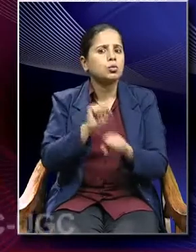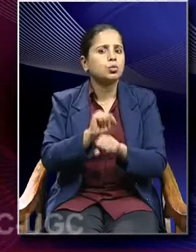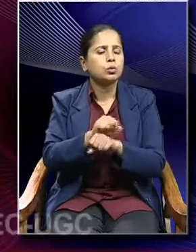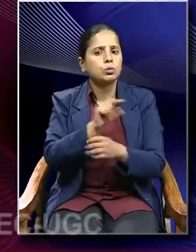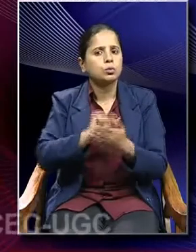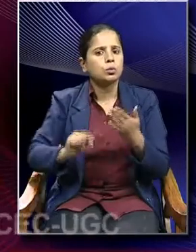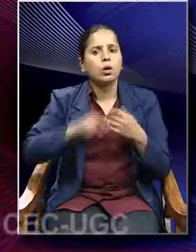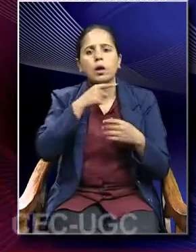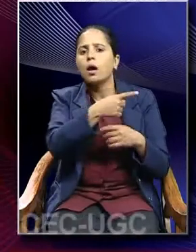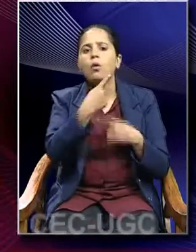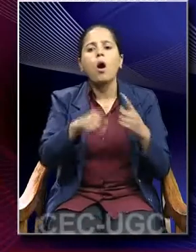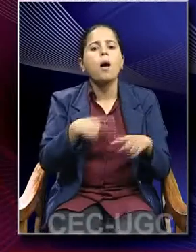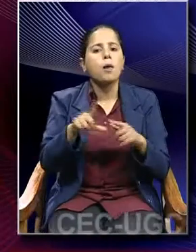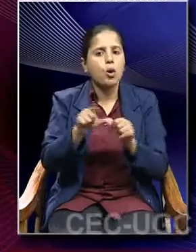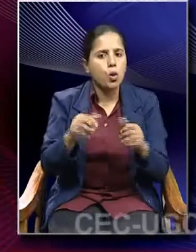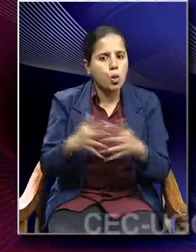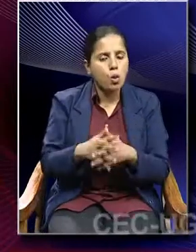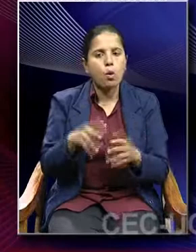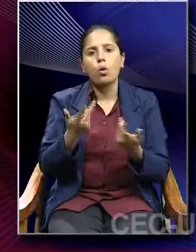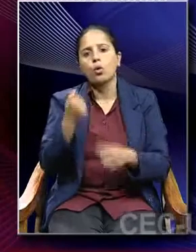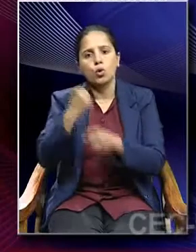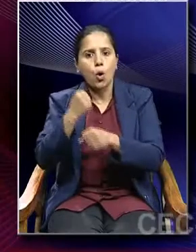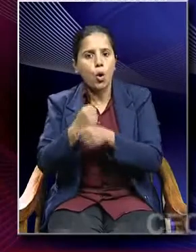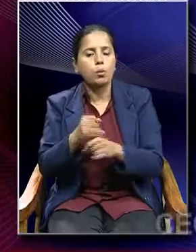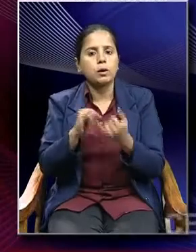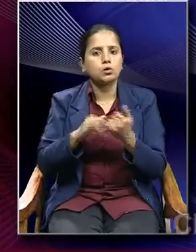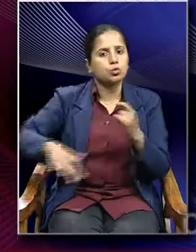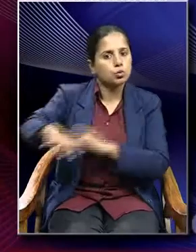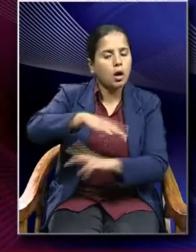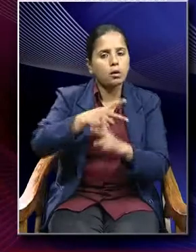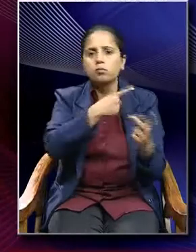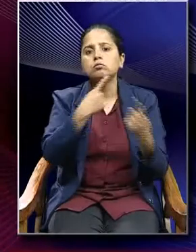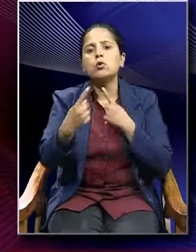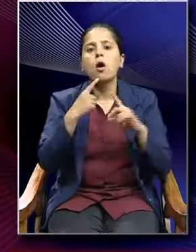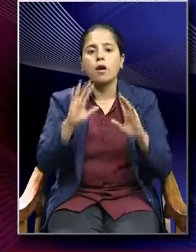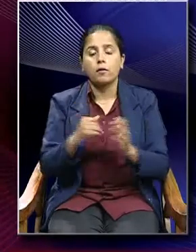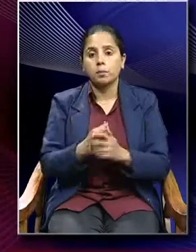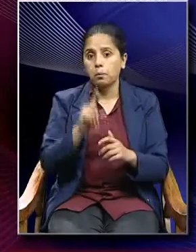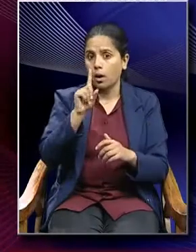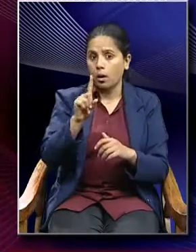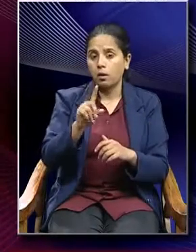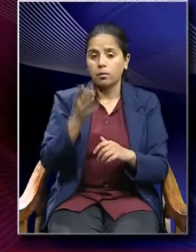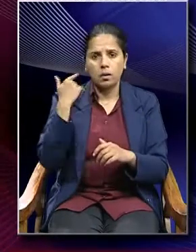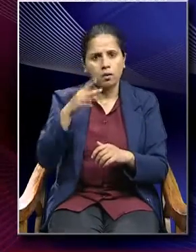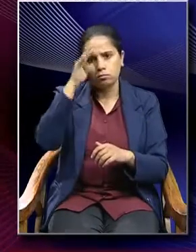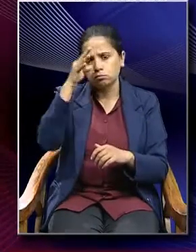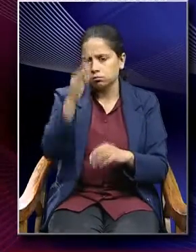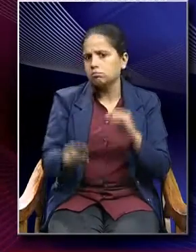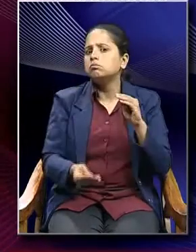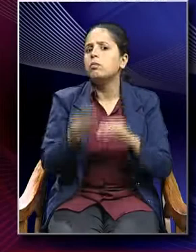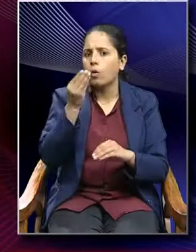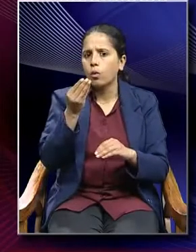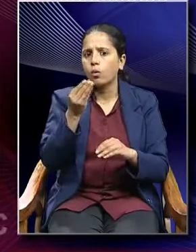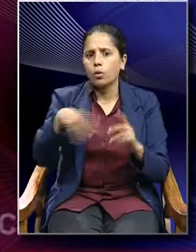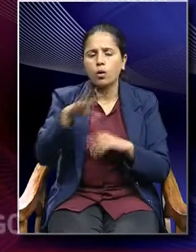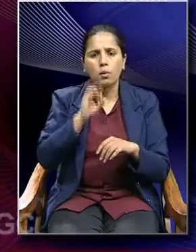talk about law, state and society. But then it was more philosophical, it was more at